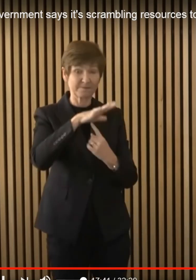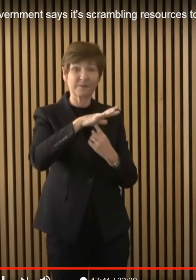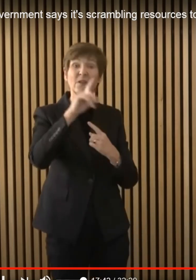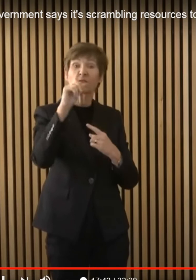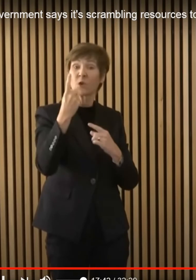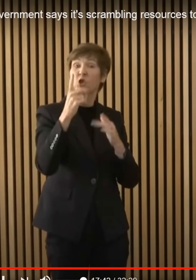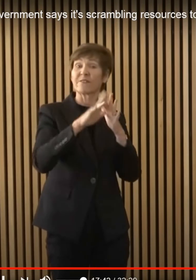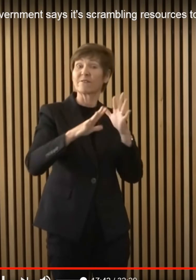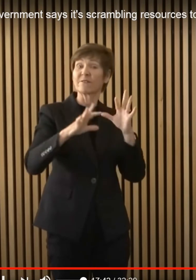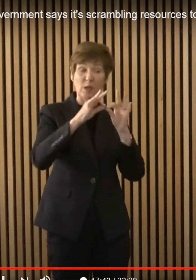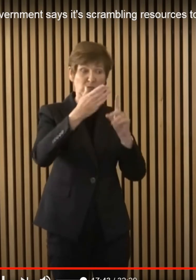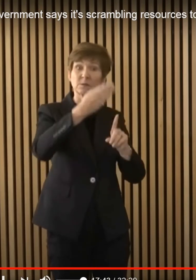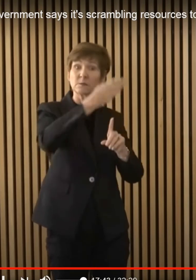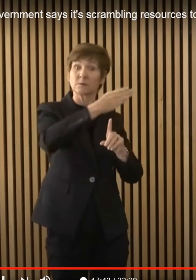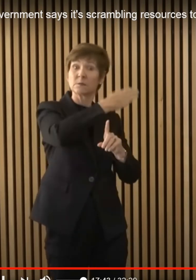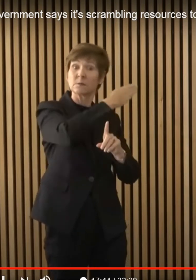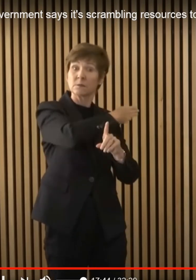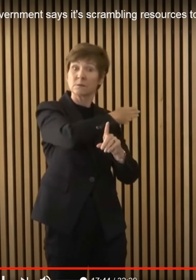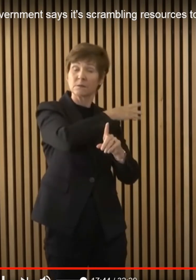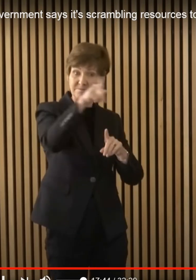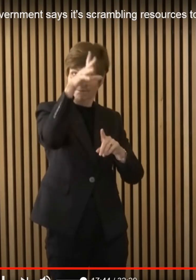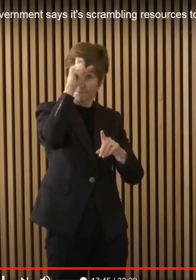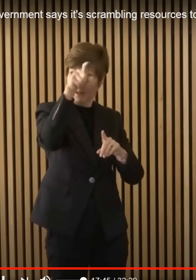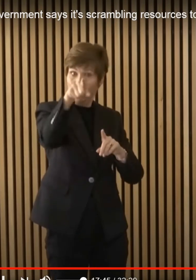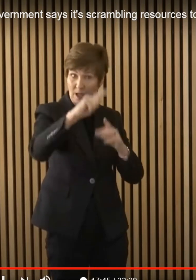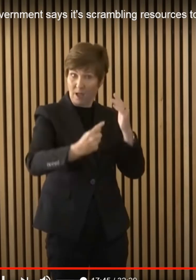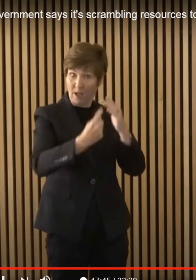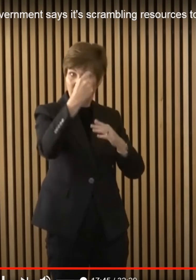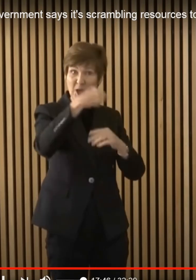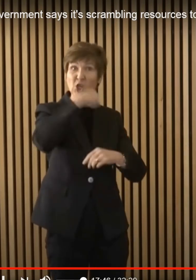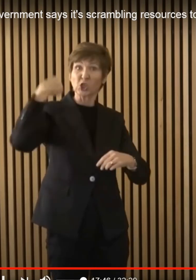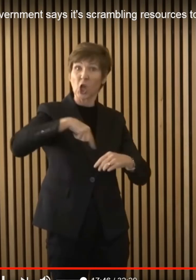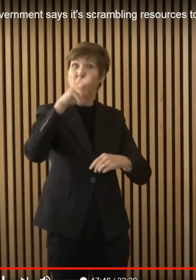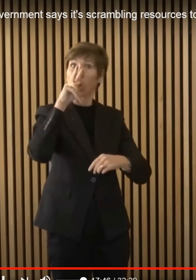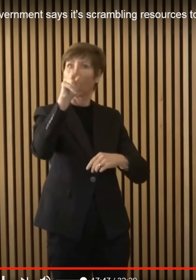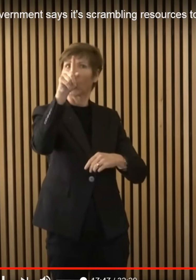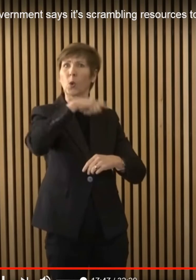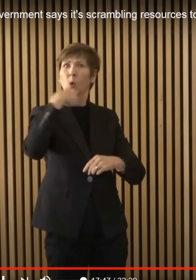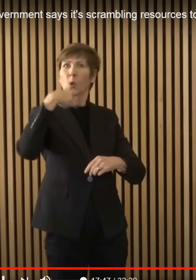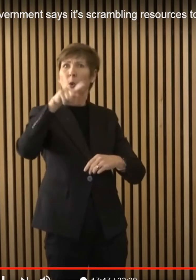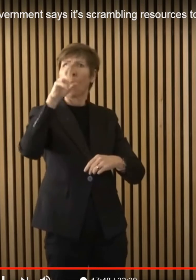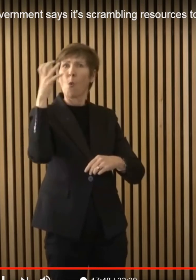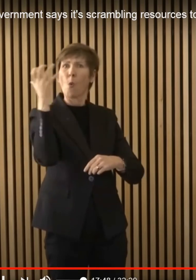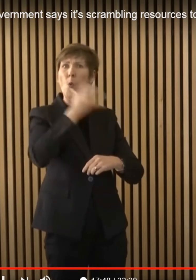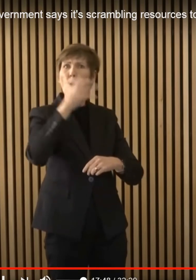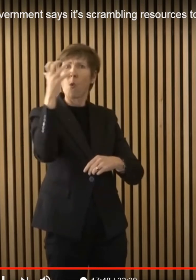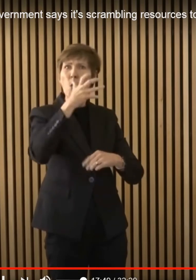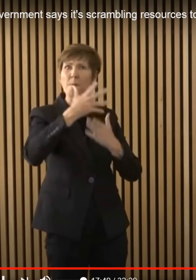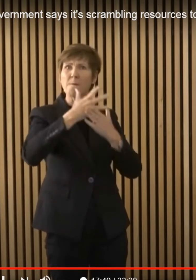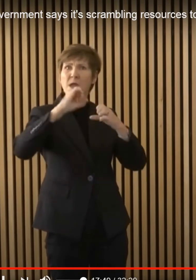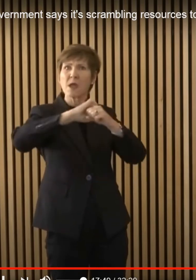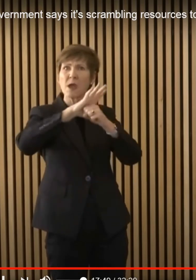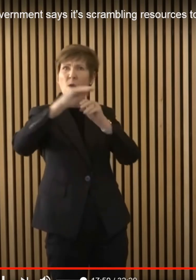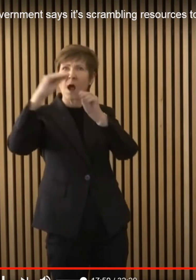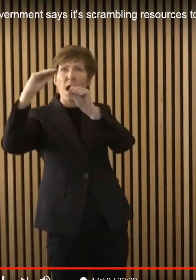February of closing the borders with China, because we recognised the degree and gravity of a major outbreak. And